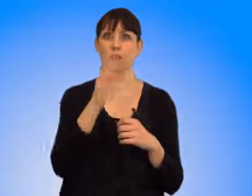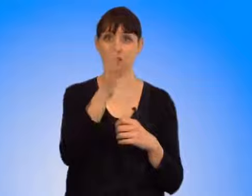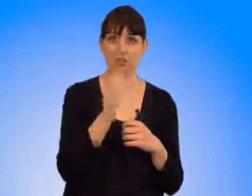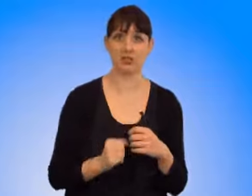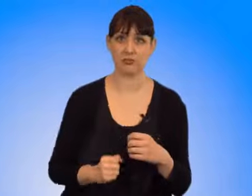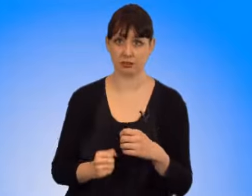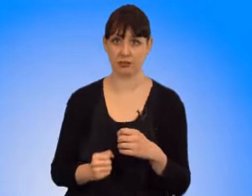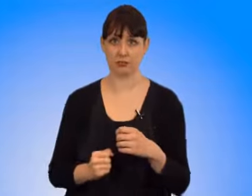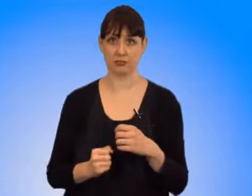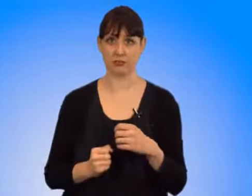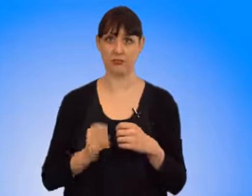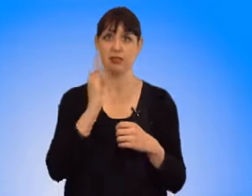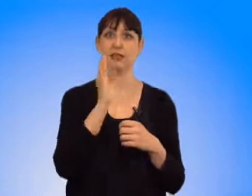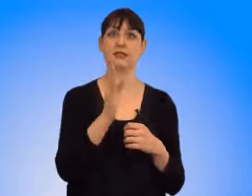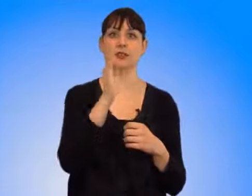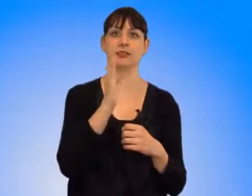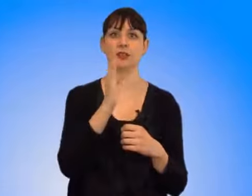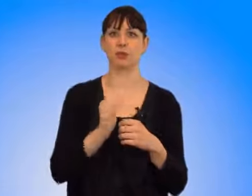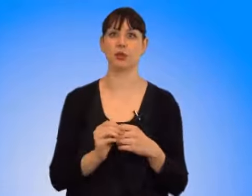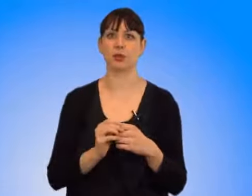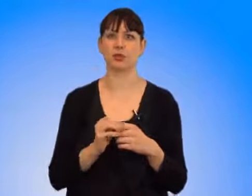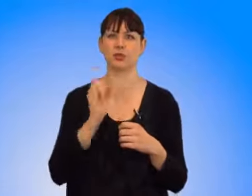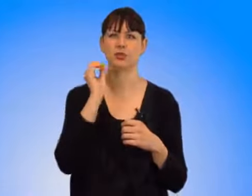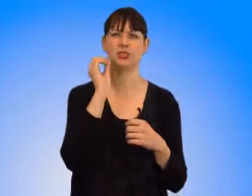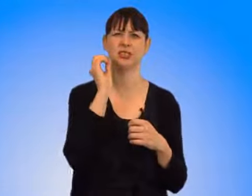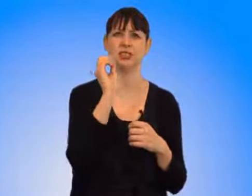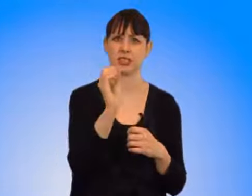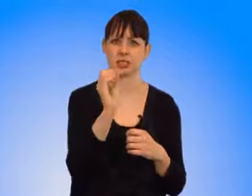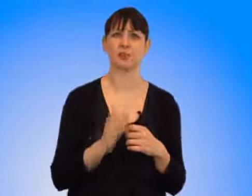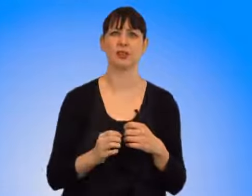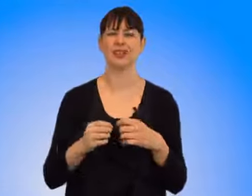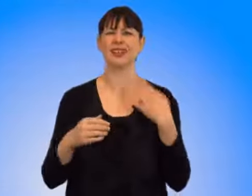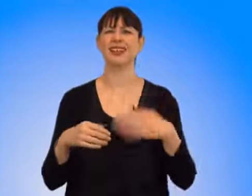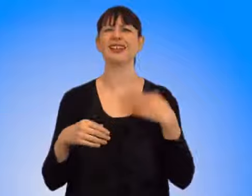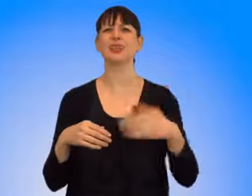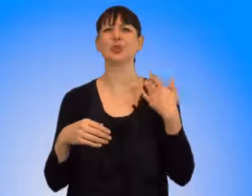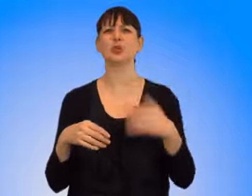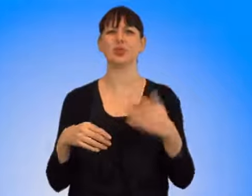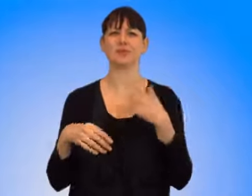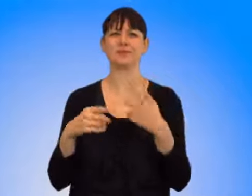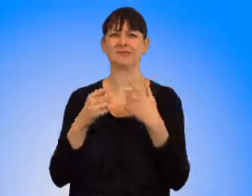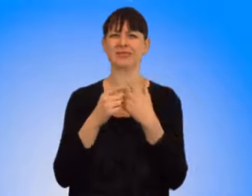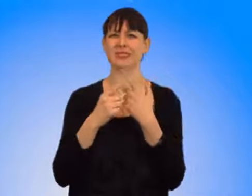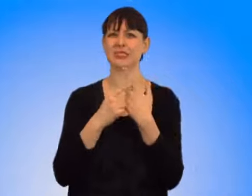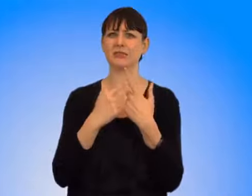You cut your finger. Listen to that verb, cut. Ouch, I cut